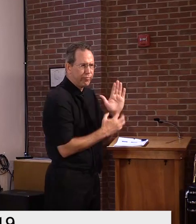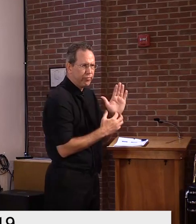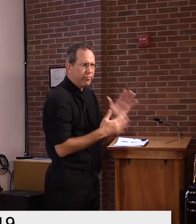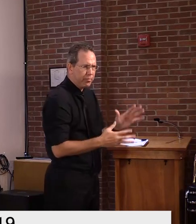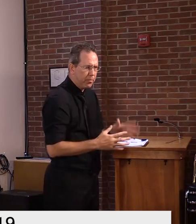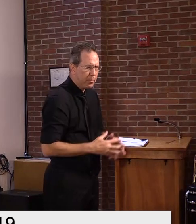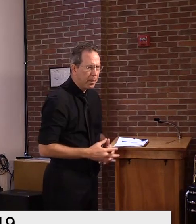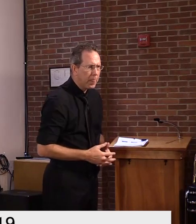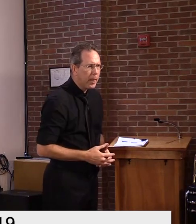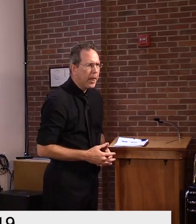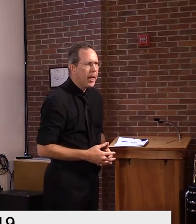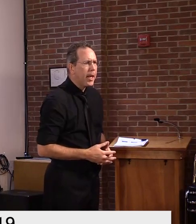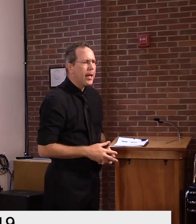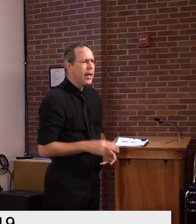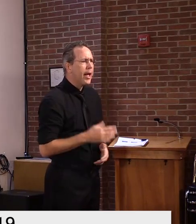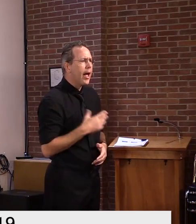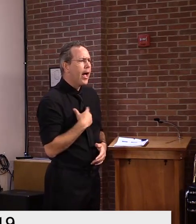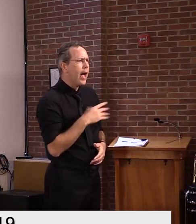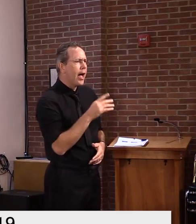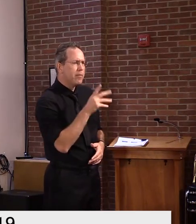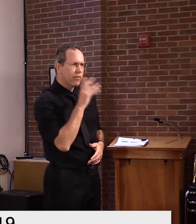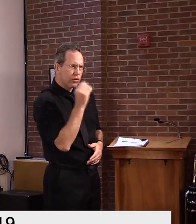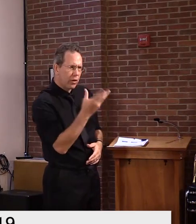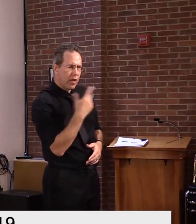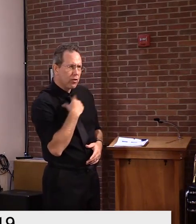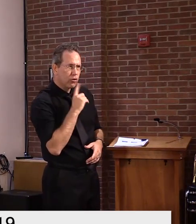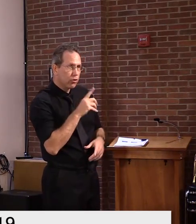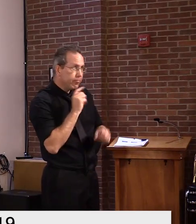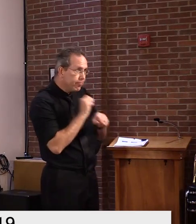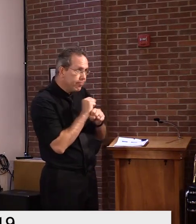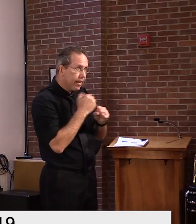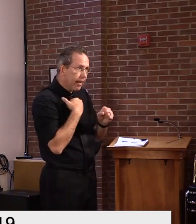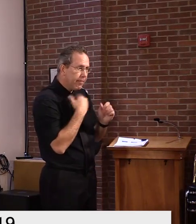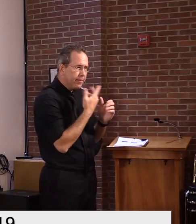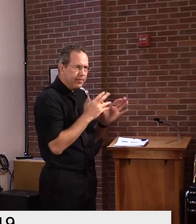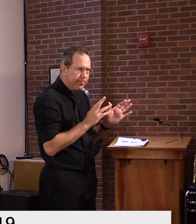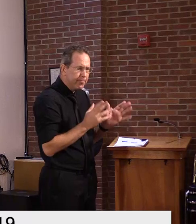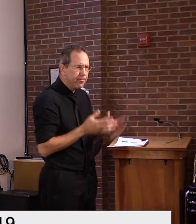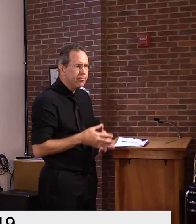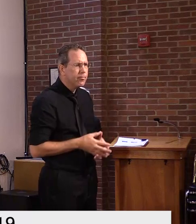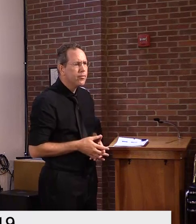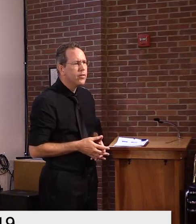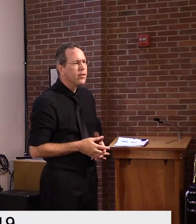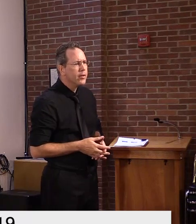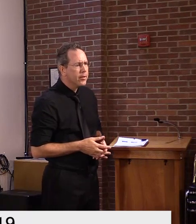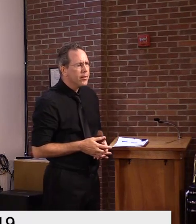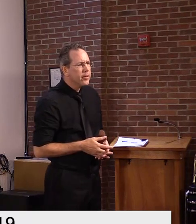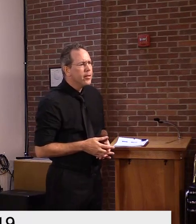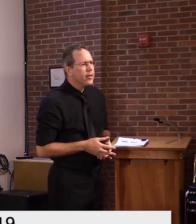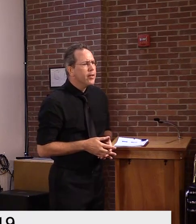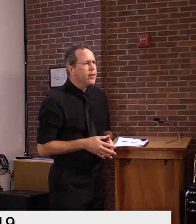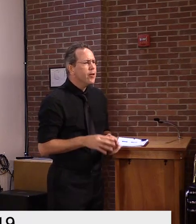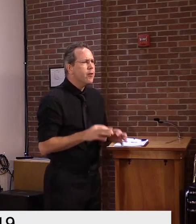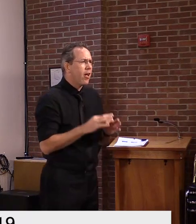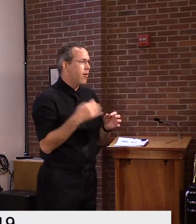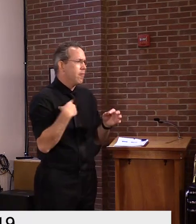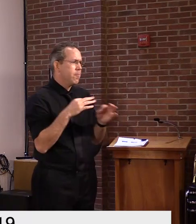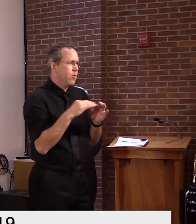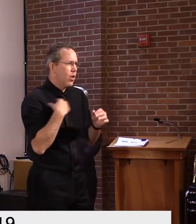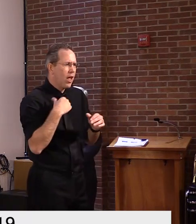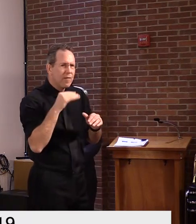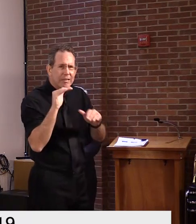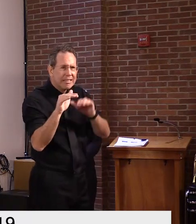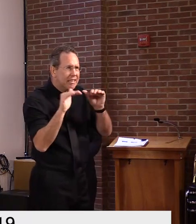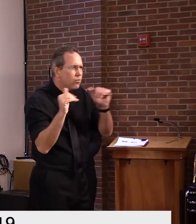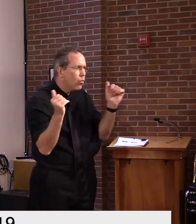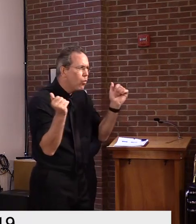That will depend on our certainty about knowing that we have all of the results in hand that we need, so it's actually